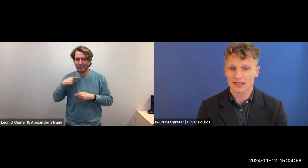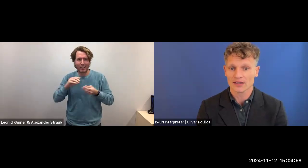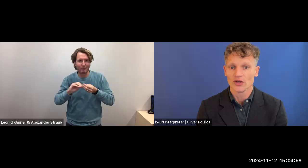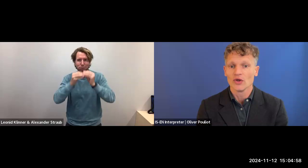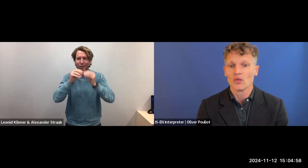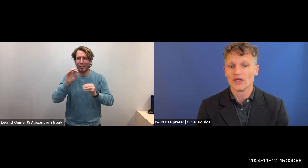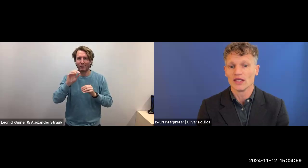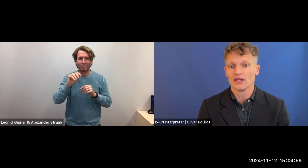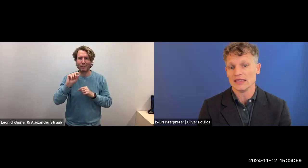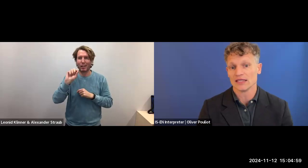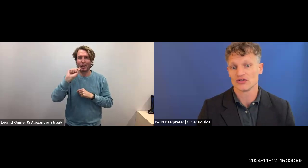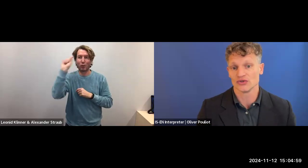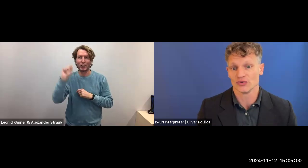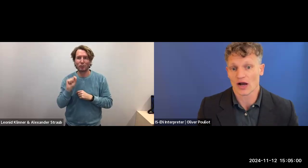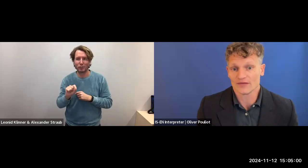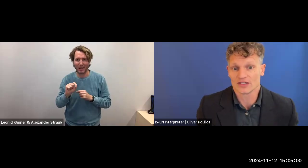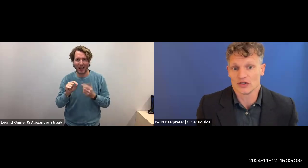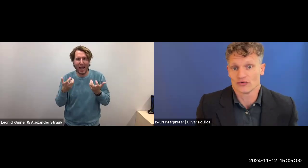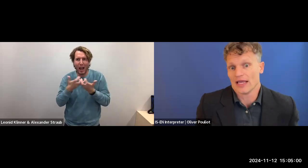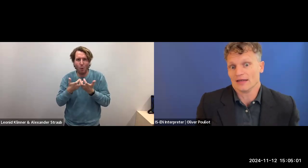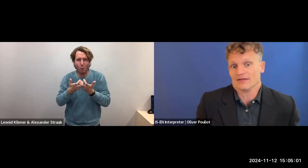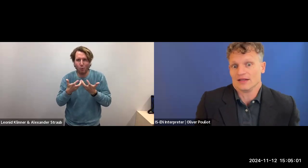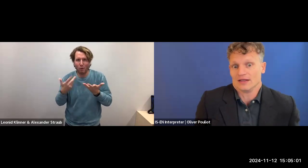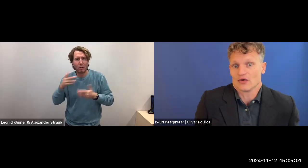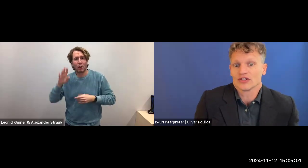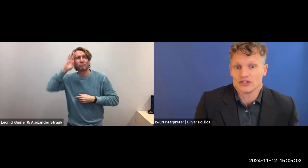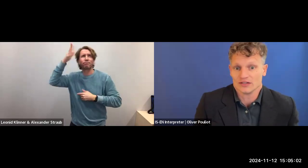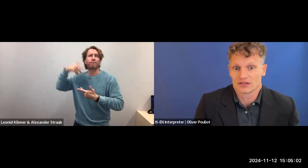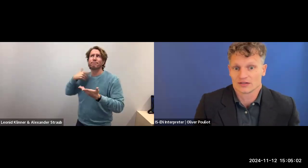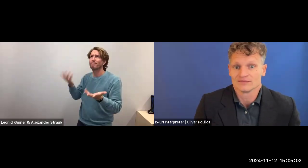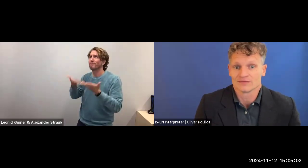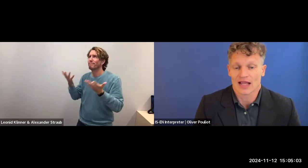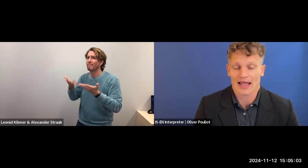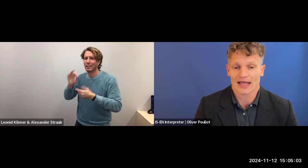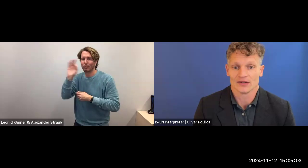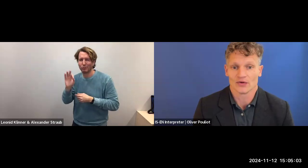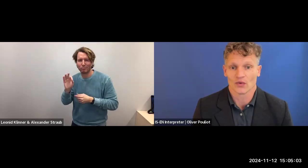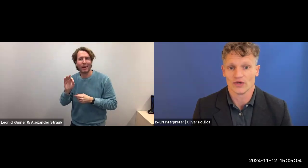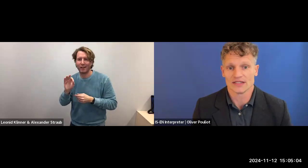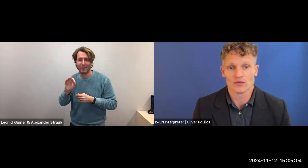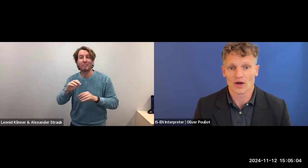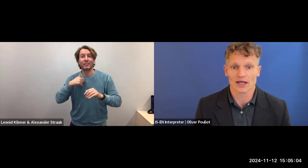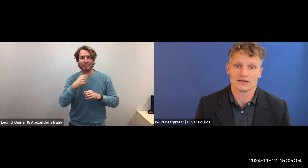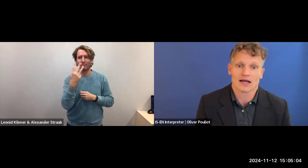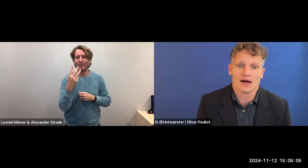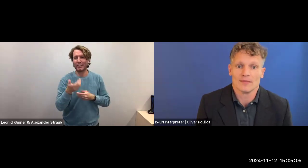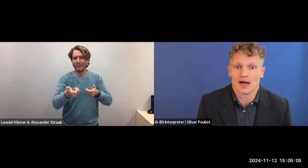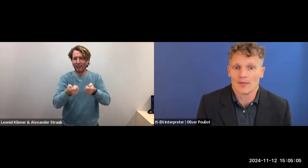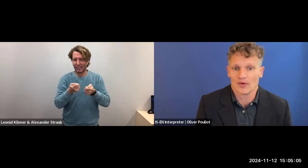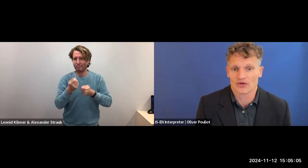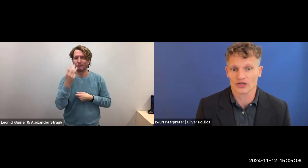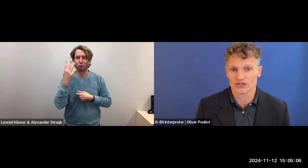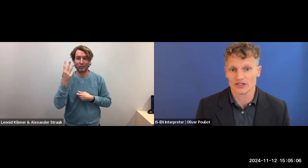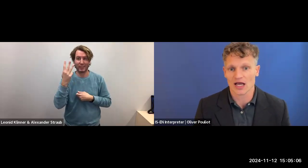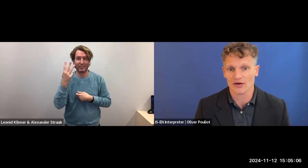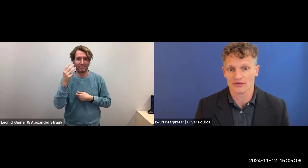the pilot, we needed to obviously create the questions. And we didn't want to come